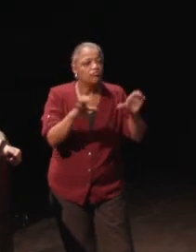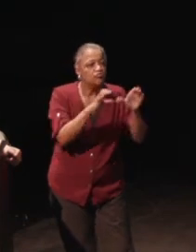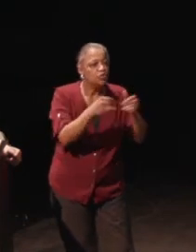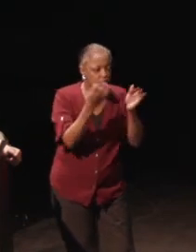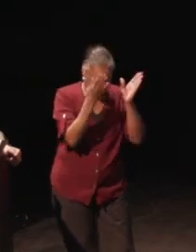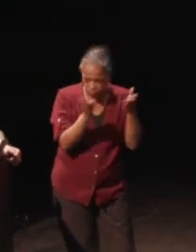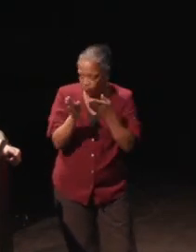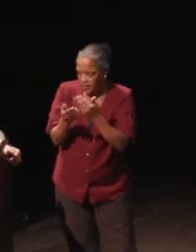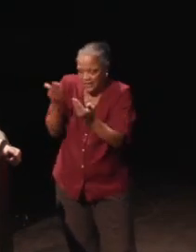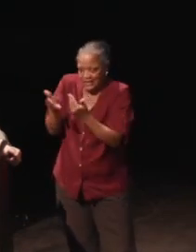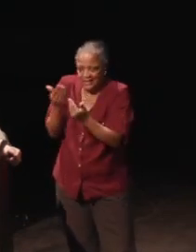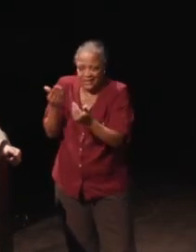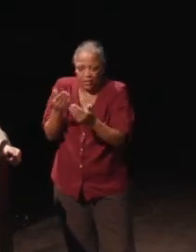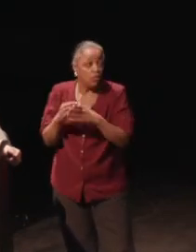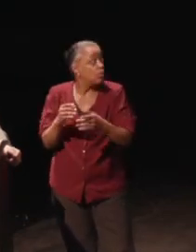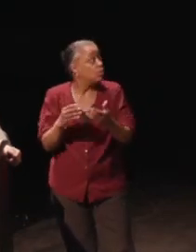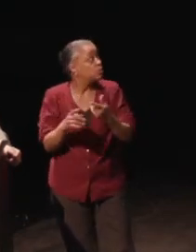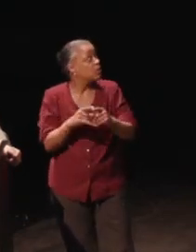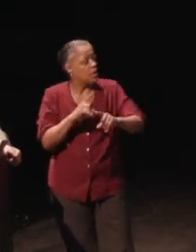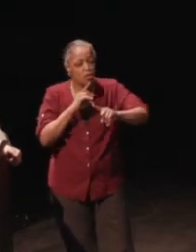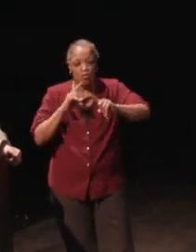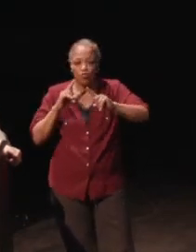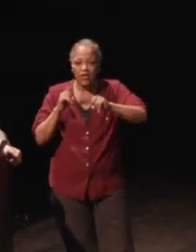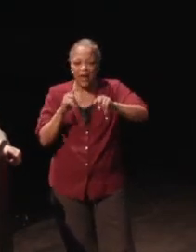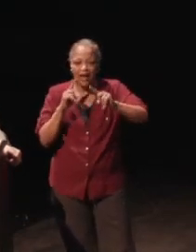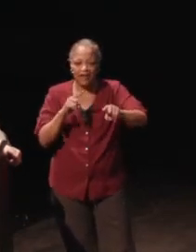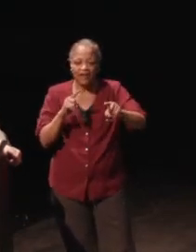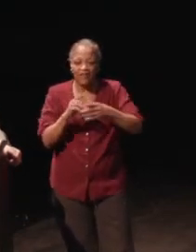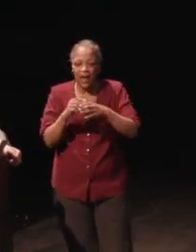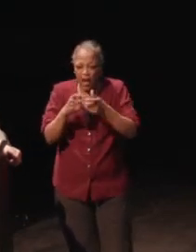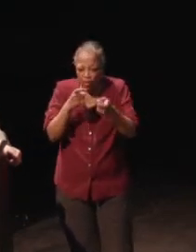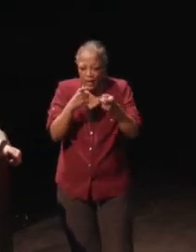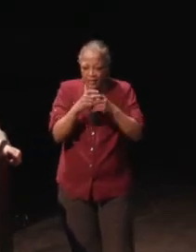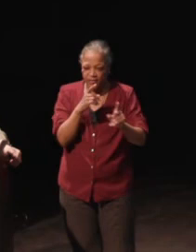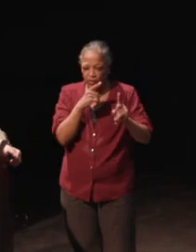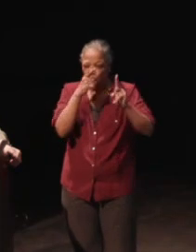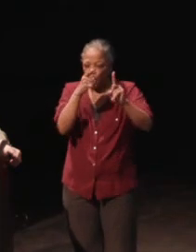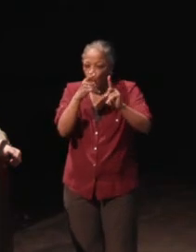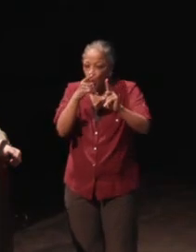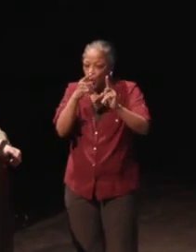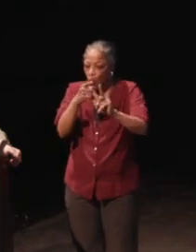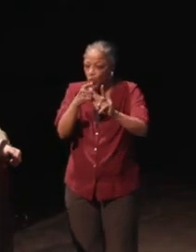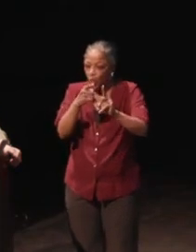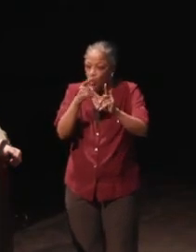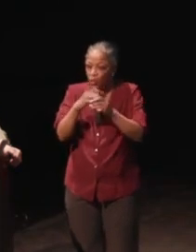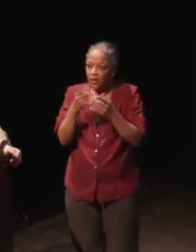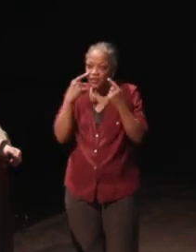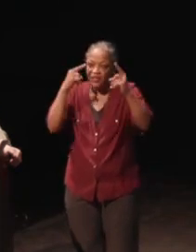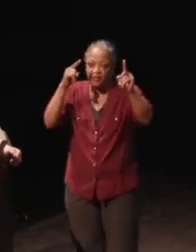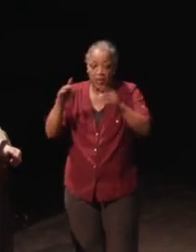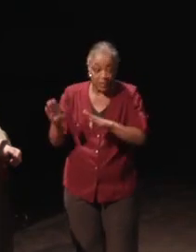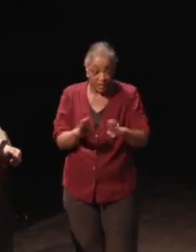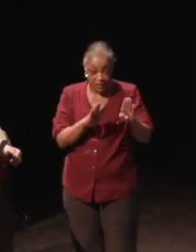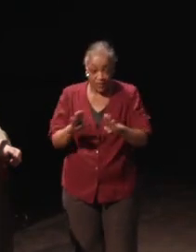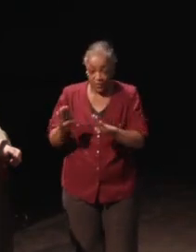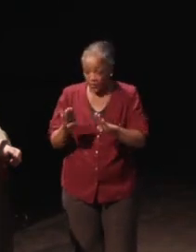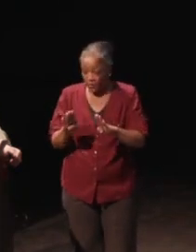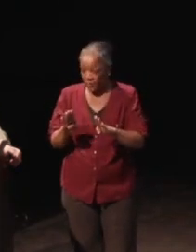reactive inhibition and regulation of goal-oriented achievement behavior.